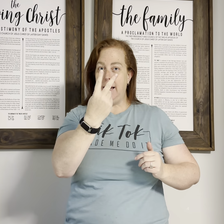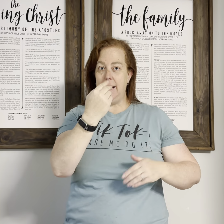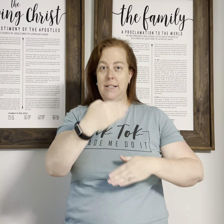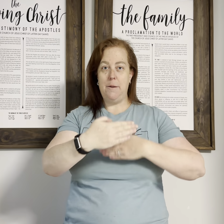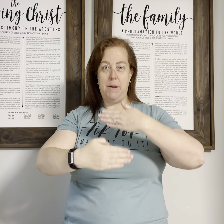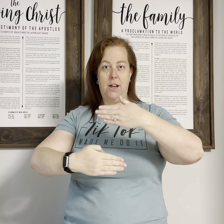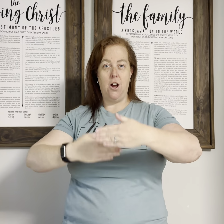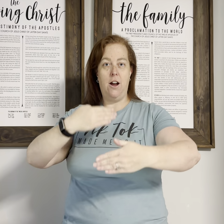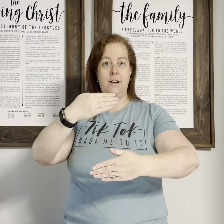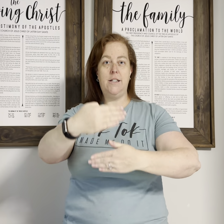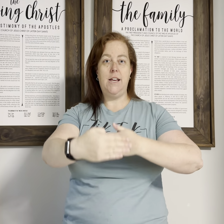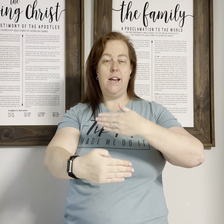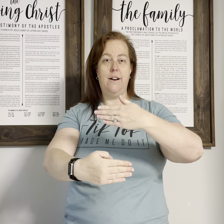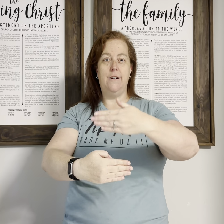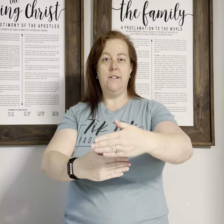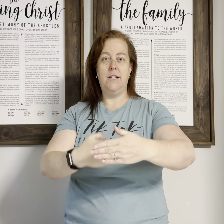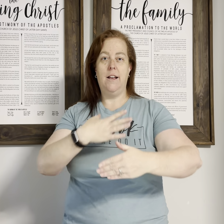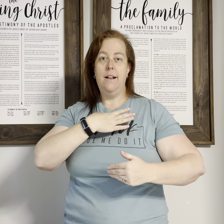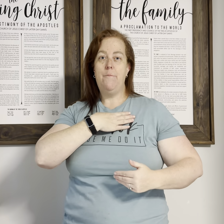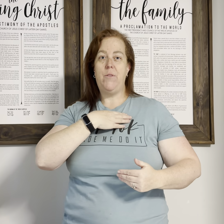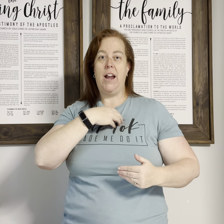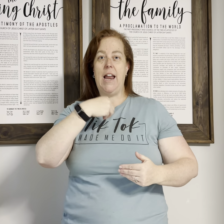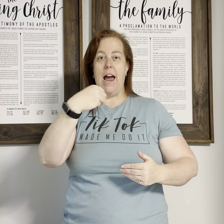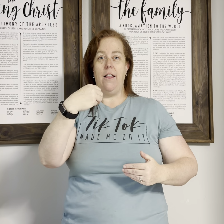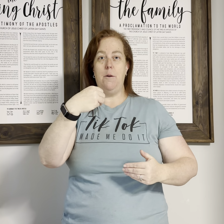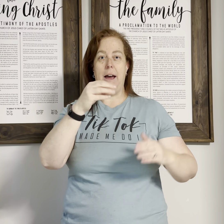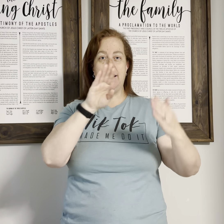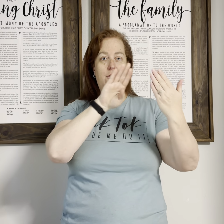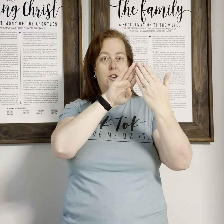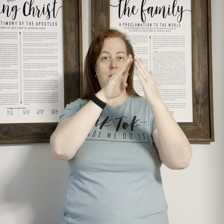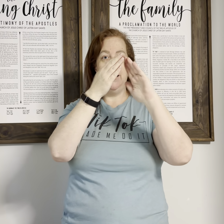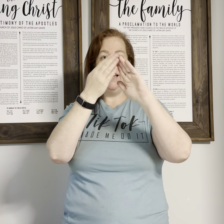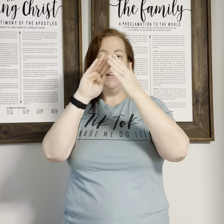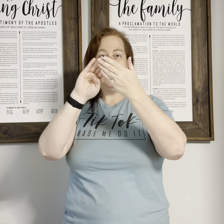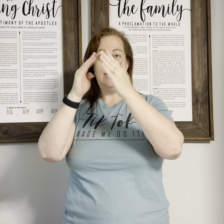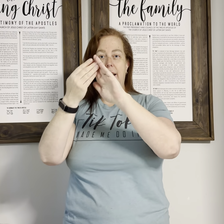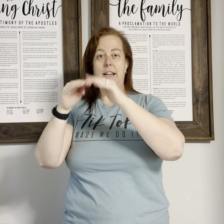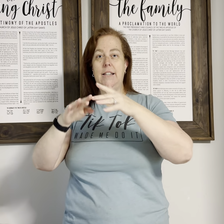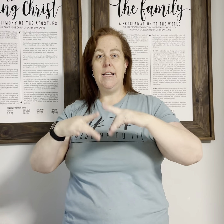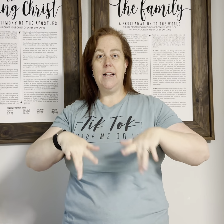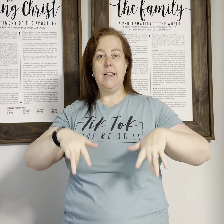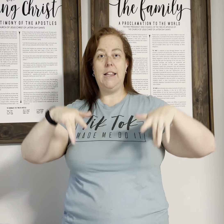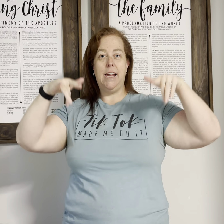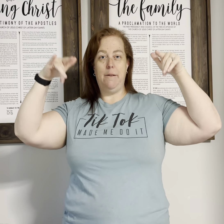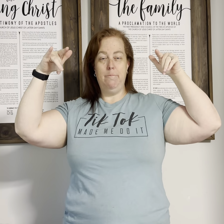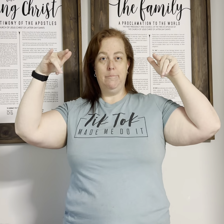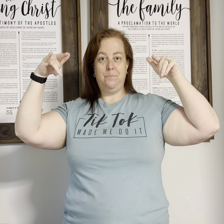sees beyond the years. Thine alabaster cities gleam.